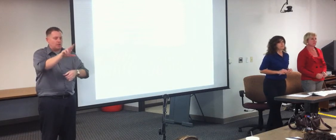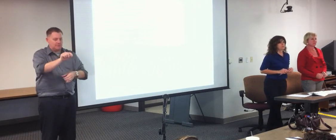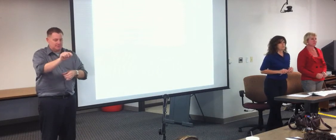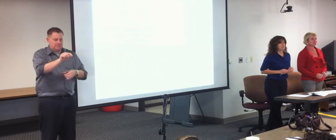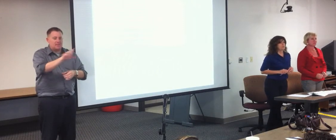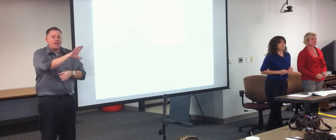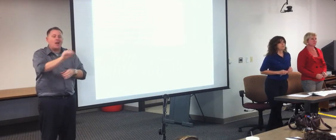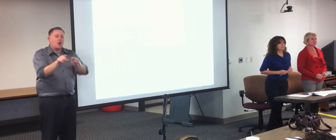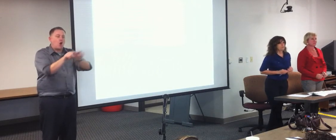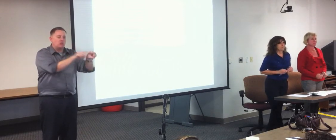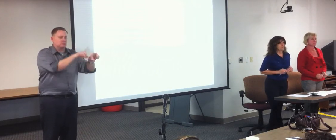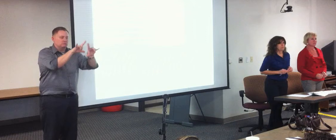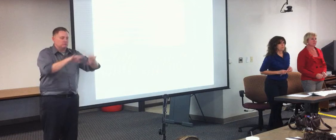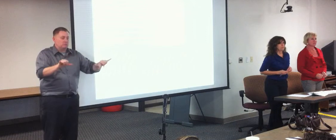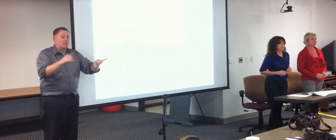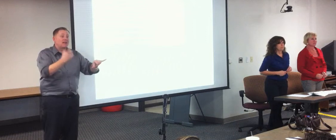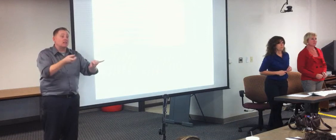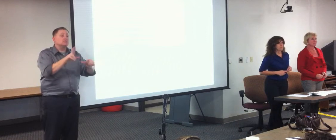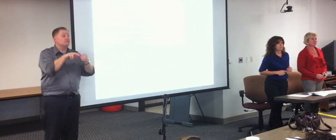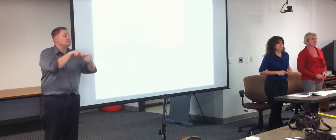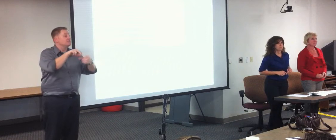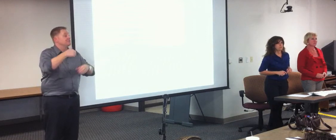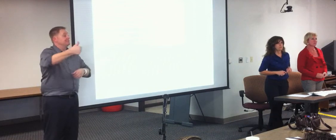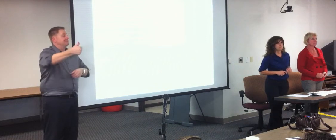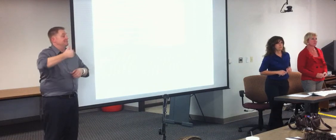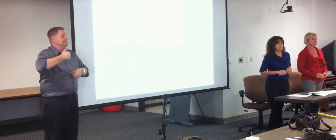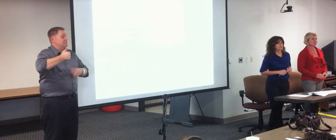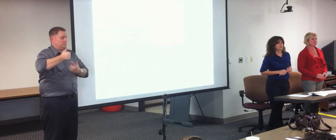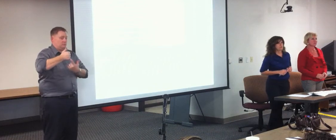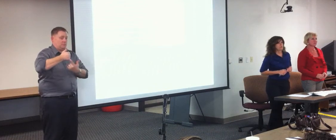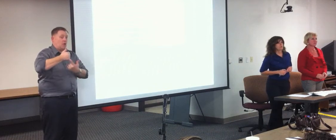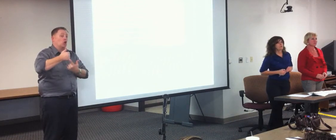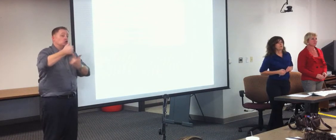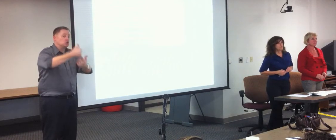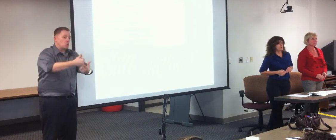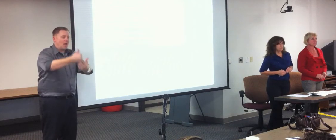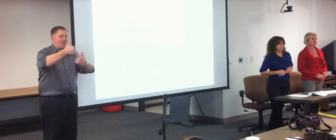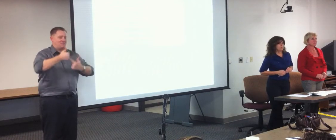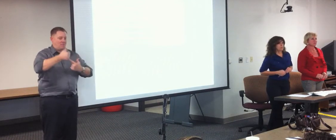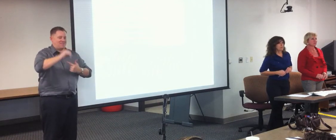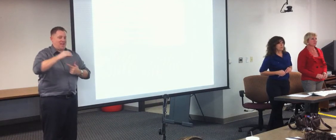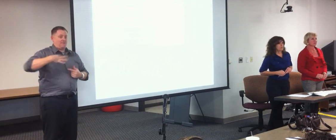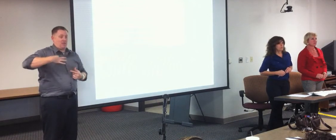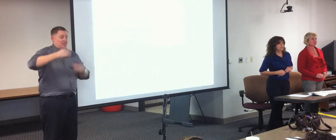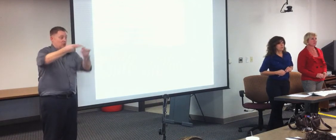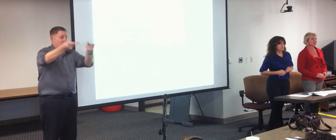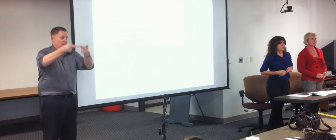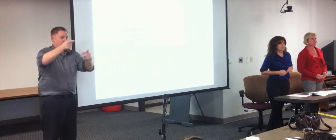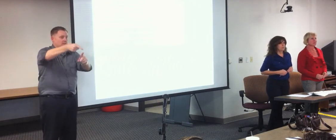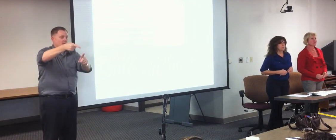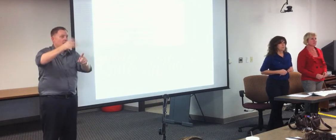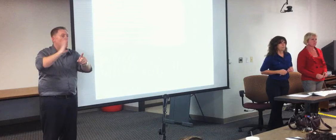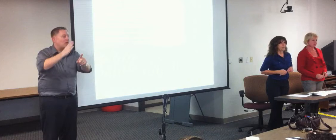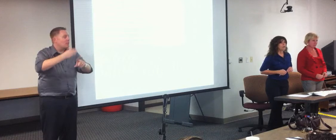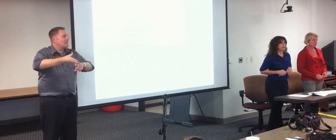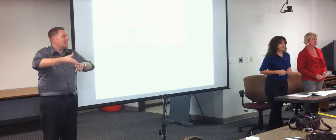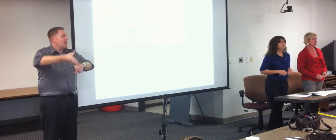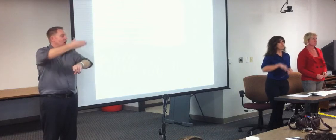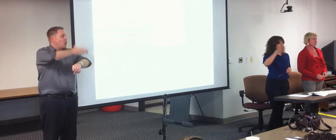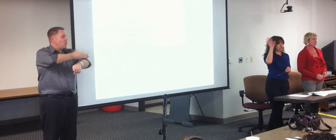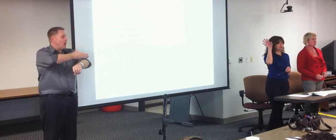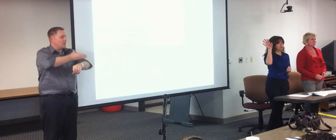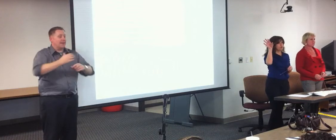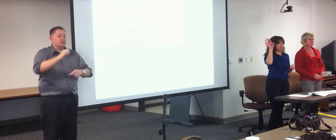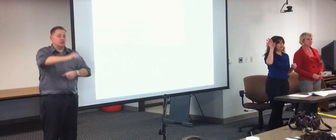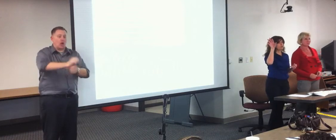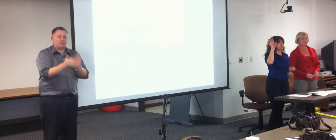And also, since he's riding it to and from volunteer sites, he will be acquiring job skills. Okay,